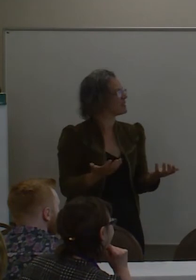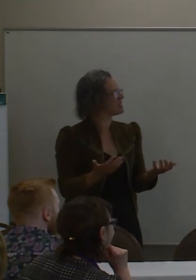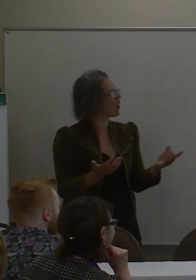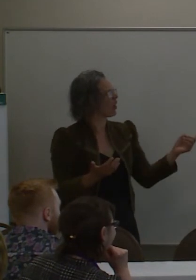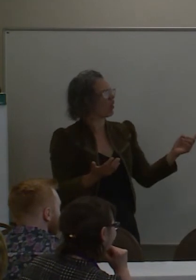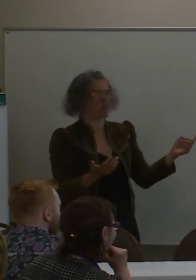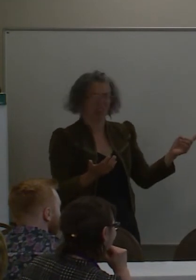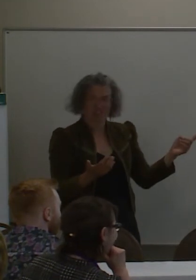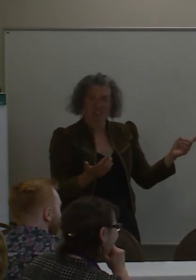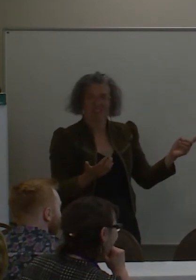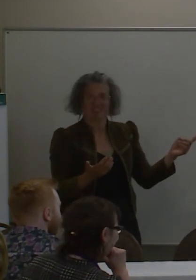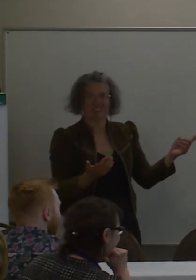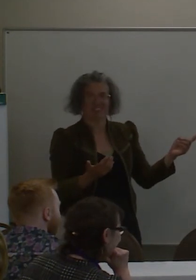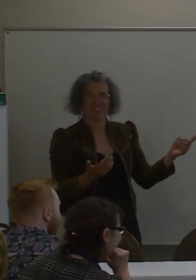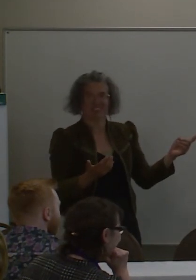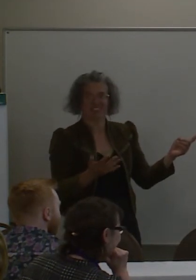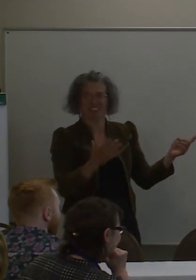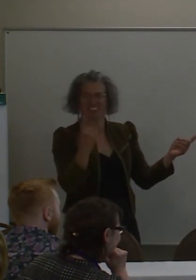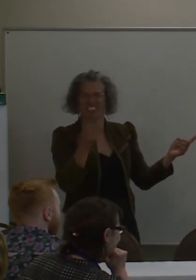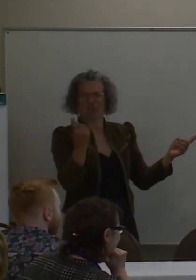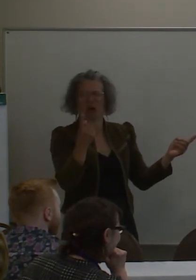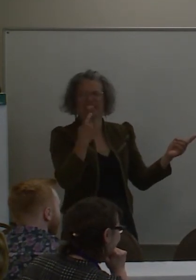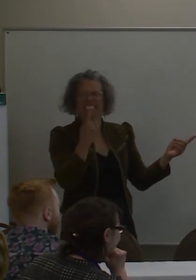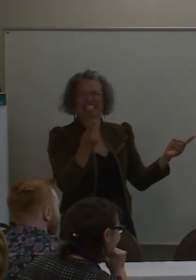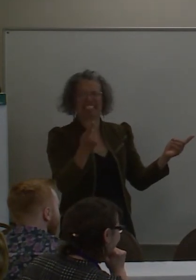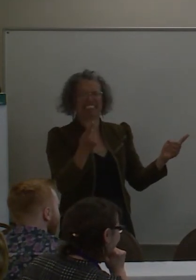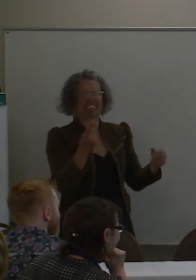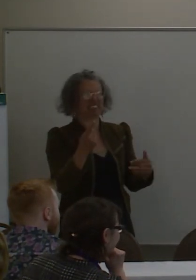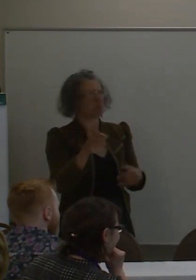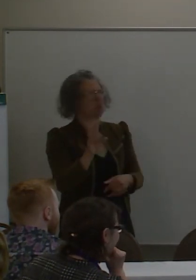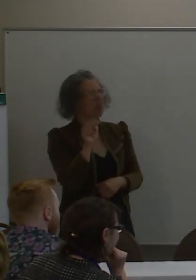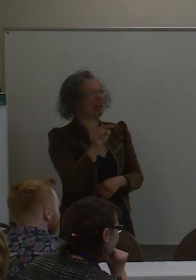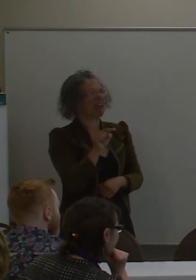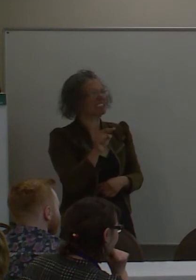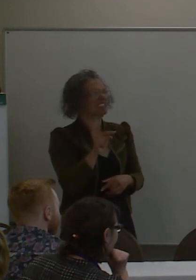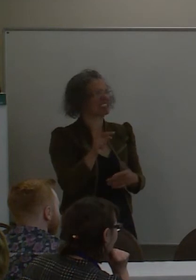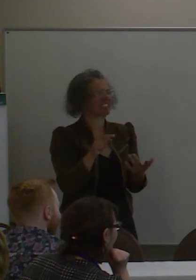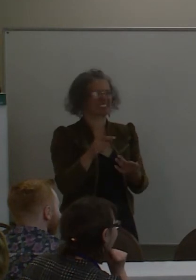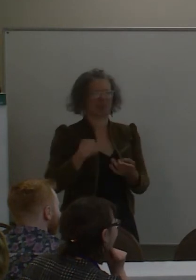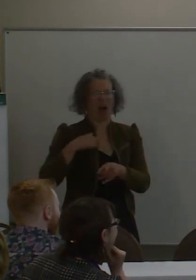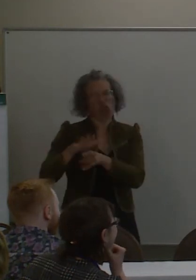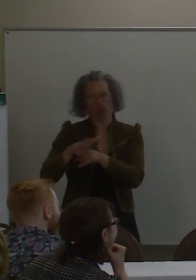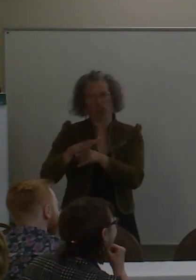meme? Okay, somebody didn't know what it was last night. I might have mocked them.